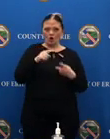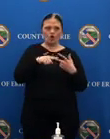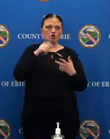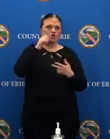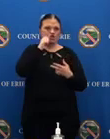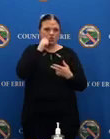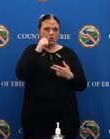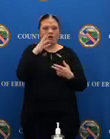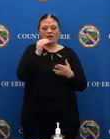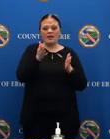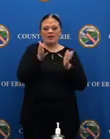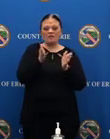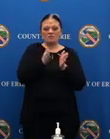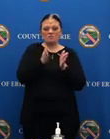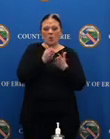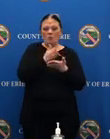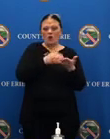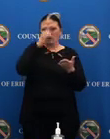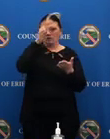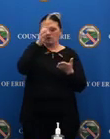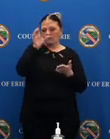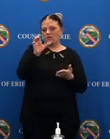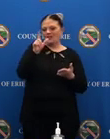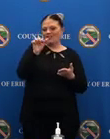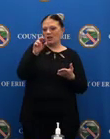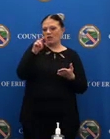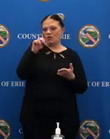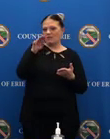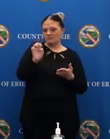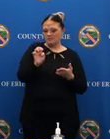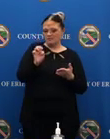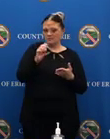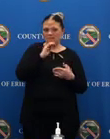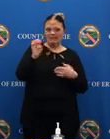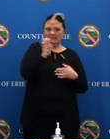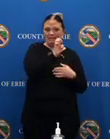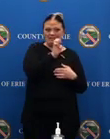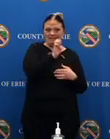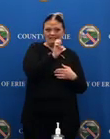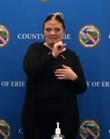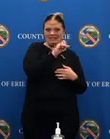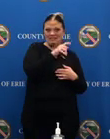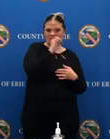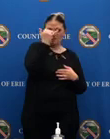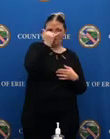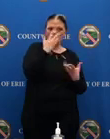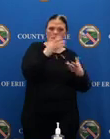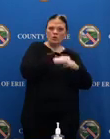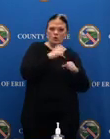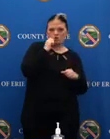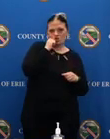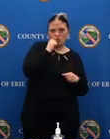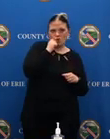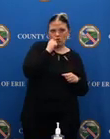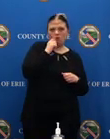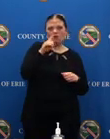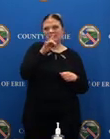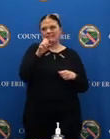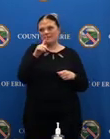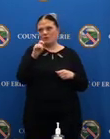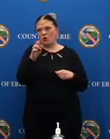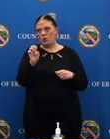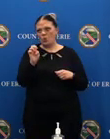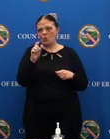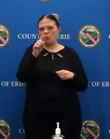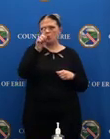and it even includes a small part of Clarence. There are zip codes on the east side of Buffalo that also include Cheektowaga. There are zip codes,